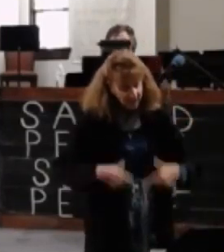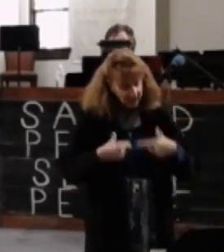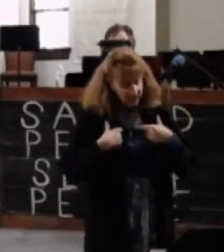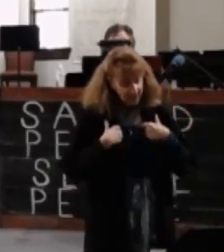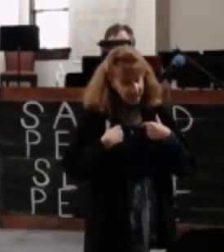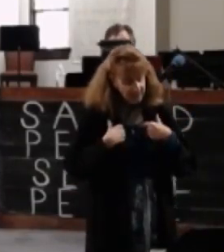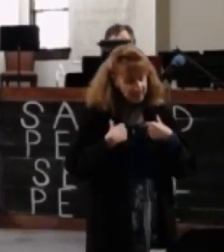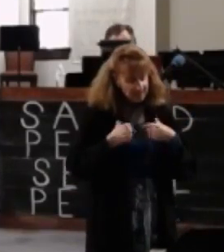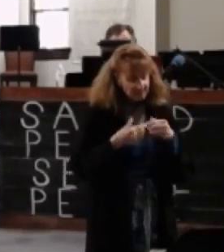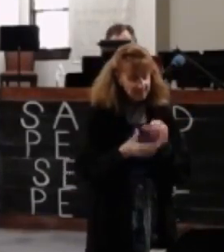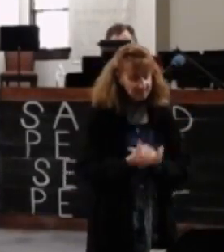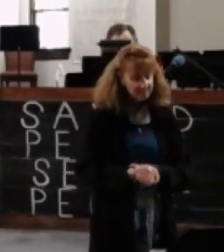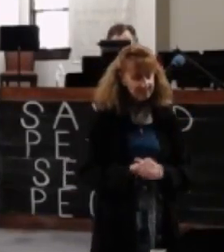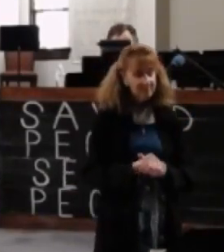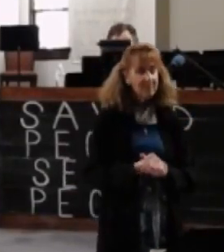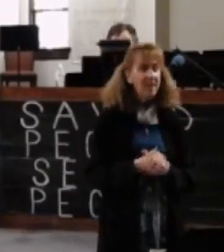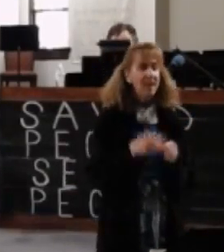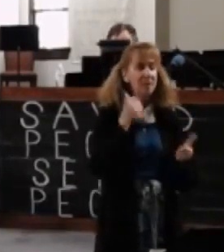side.